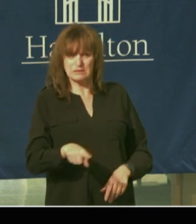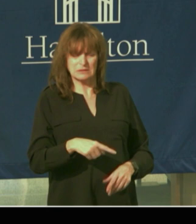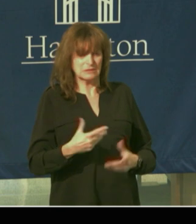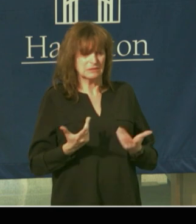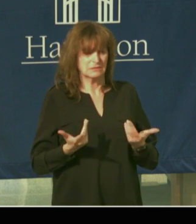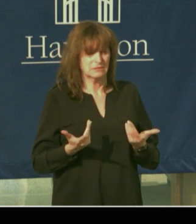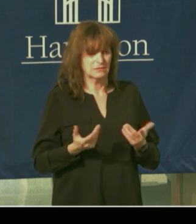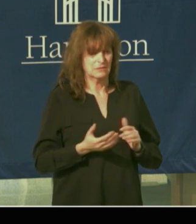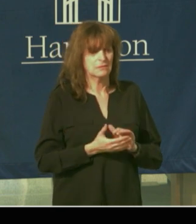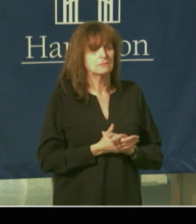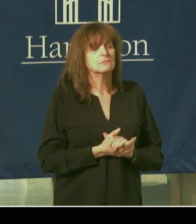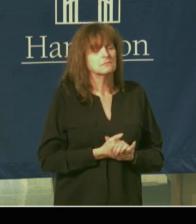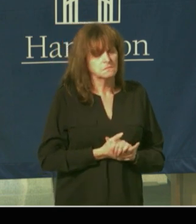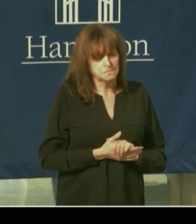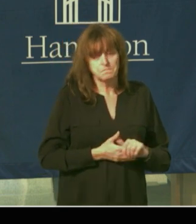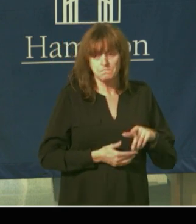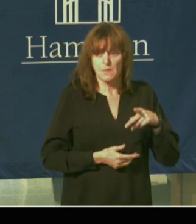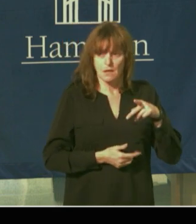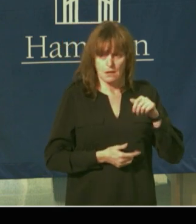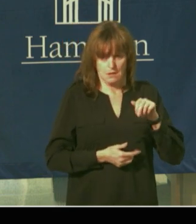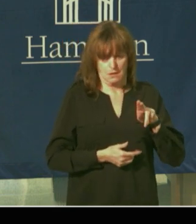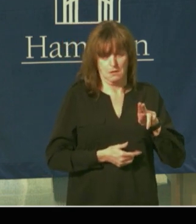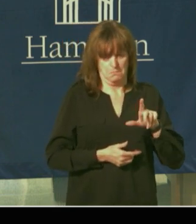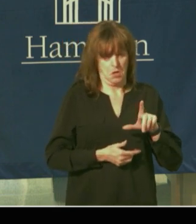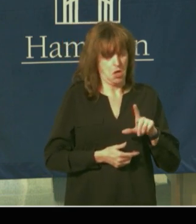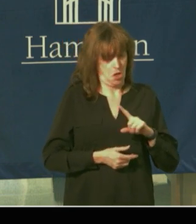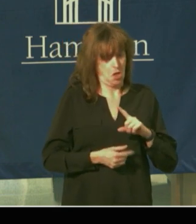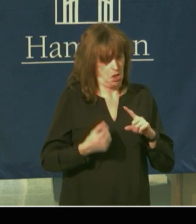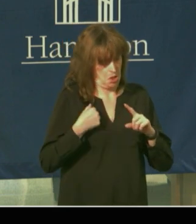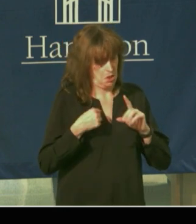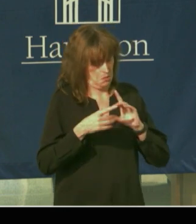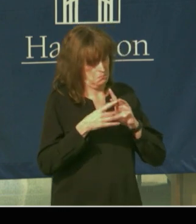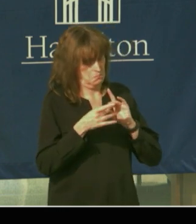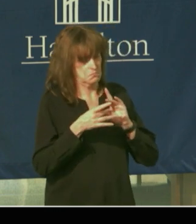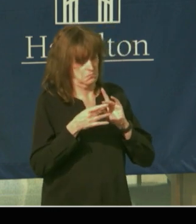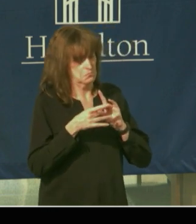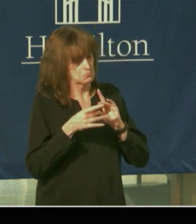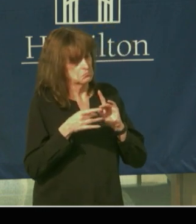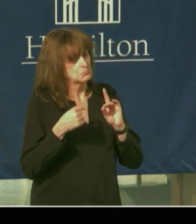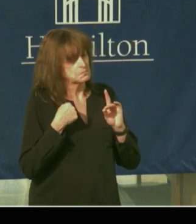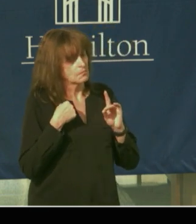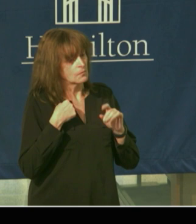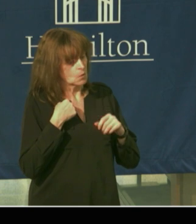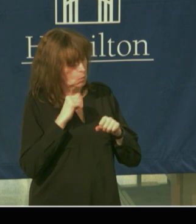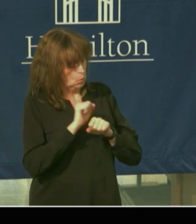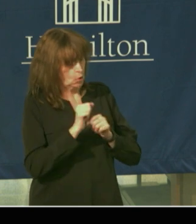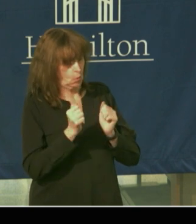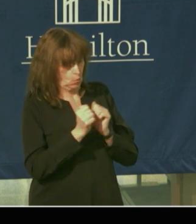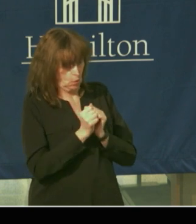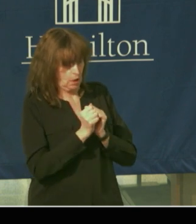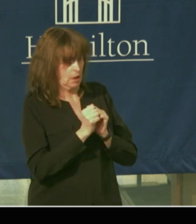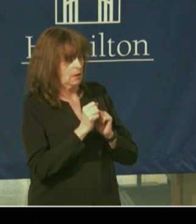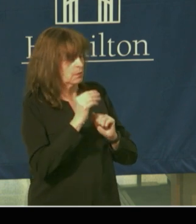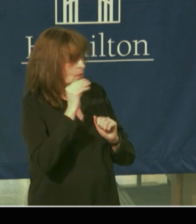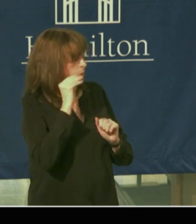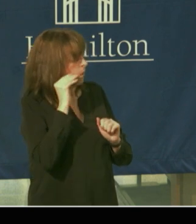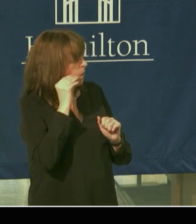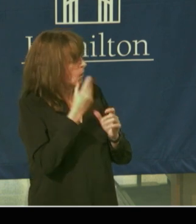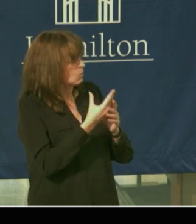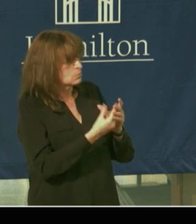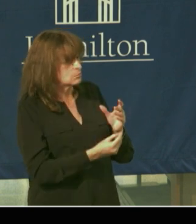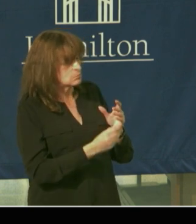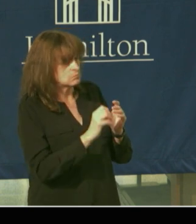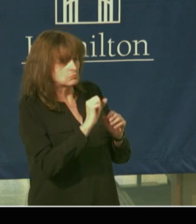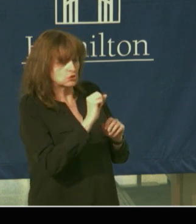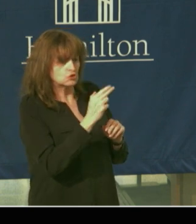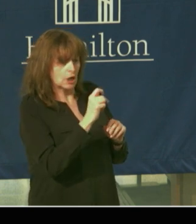deliver our emergency shelter services and drop-in programs and outreach services. A couple things. In the shelter system, we're doing